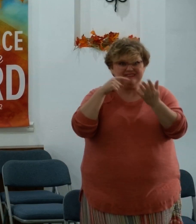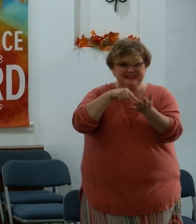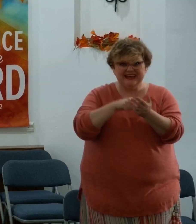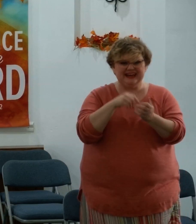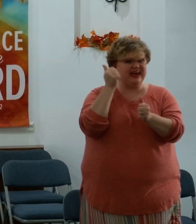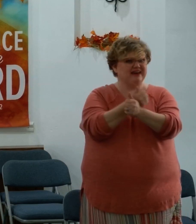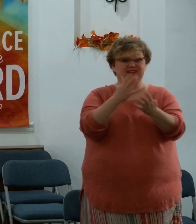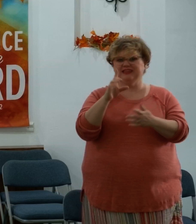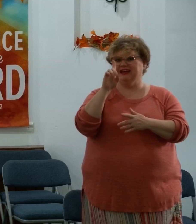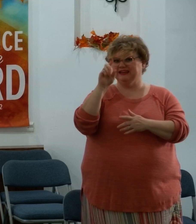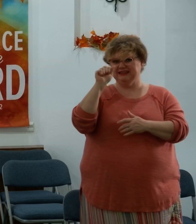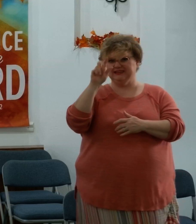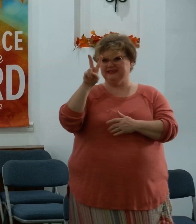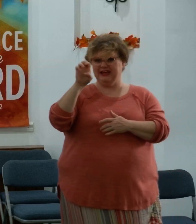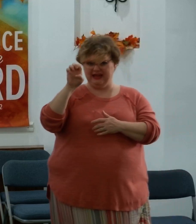say amen.